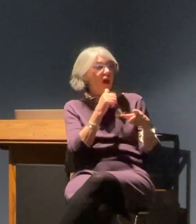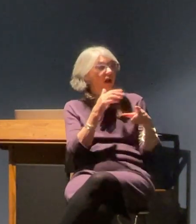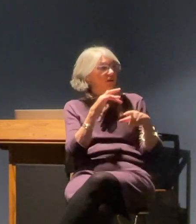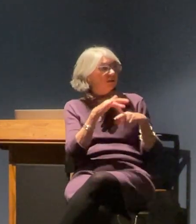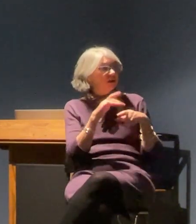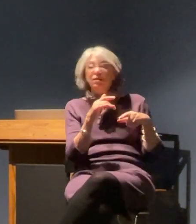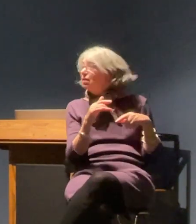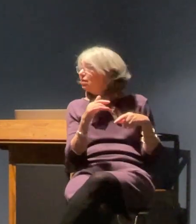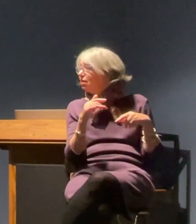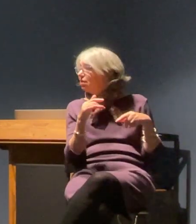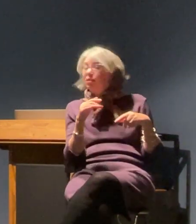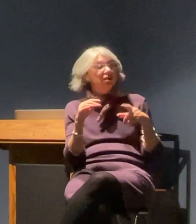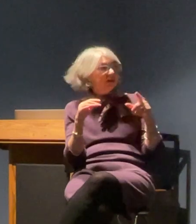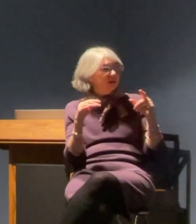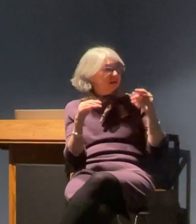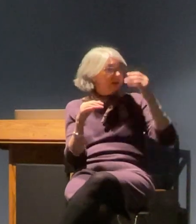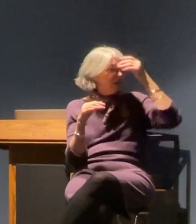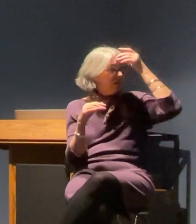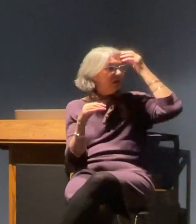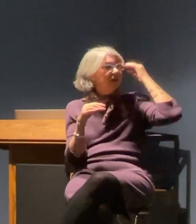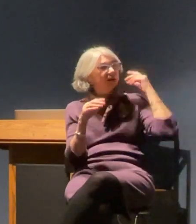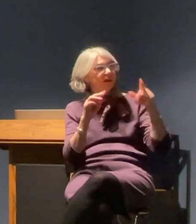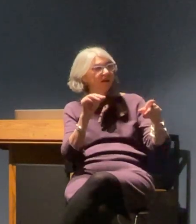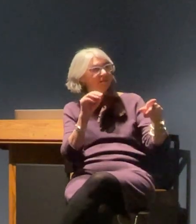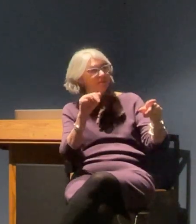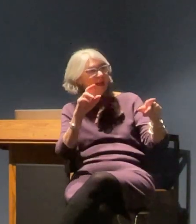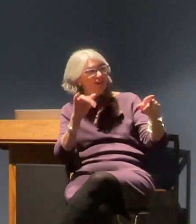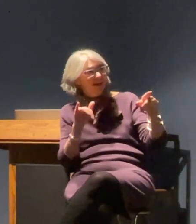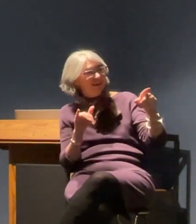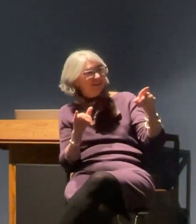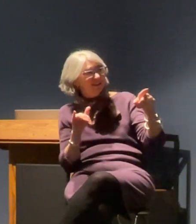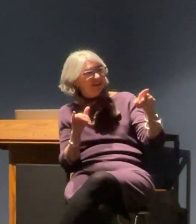here we go. I see. Mayor.